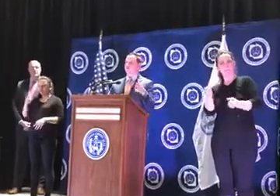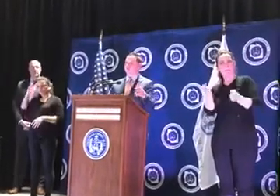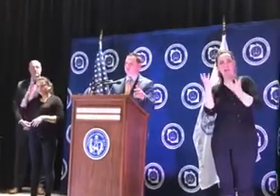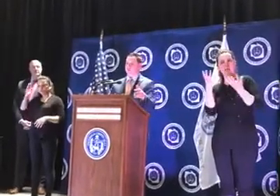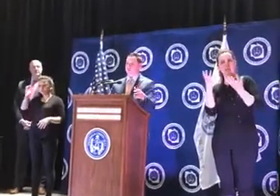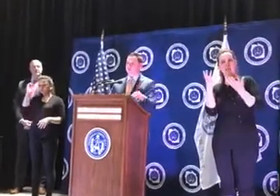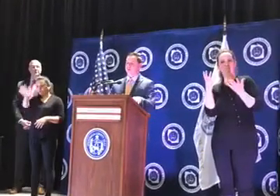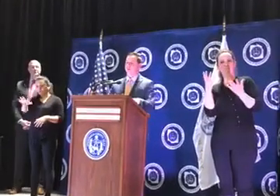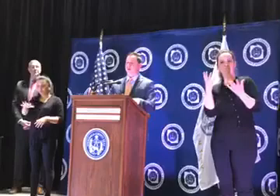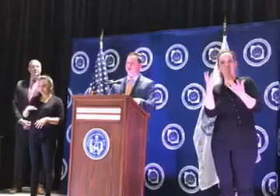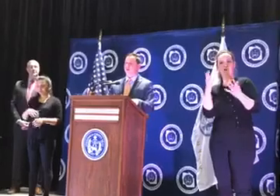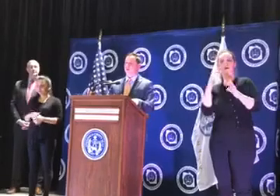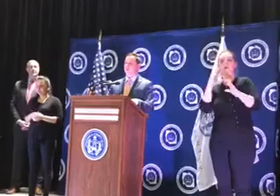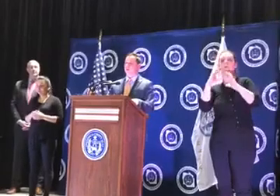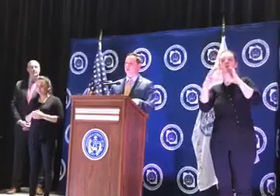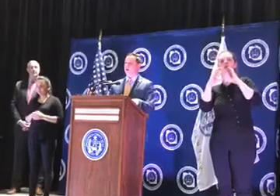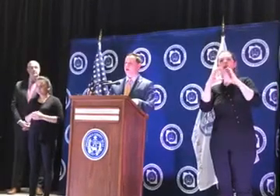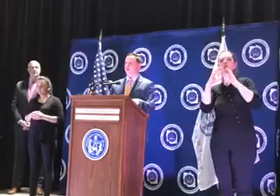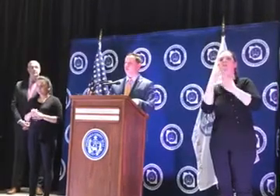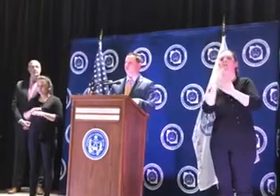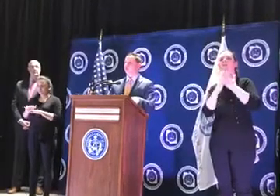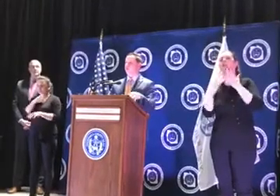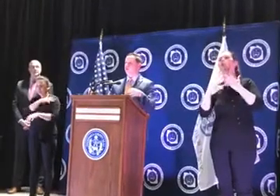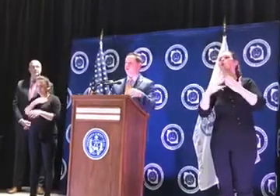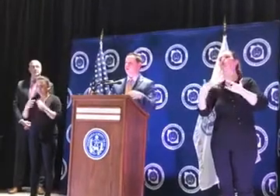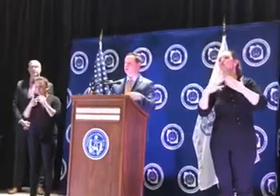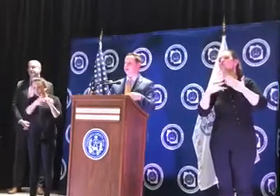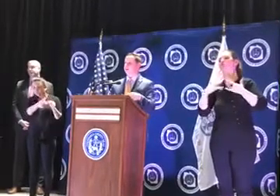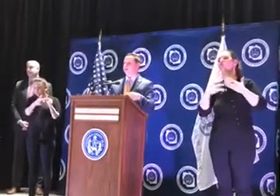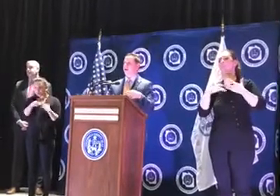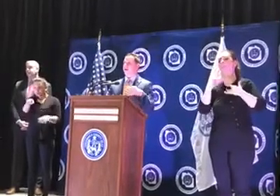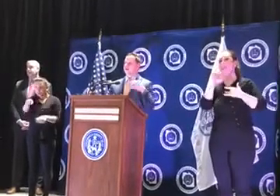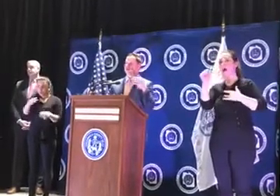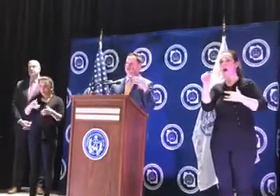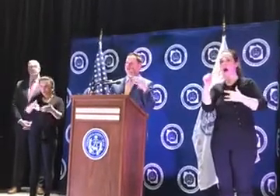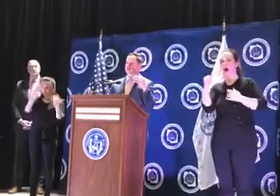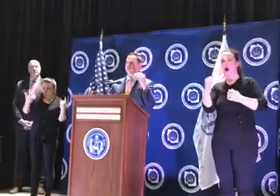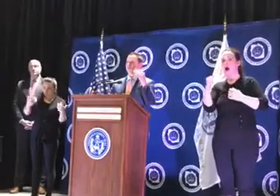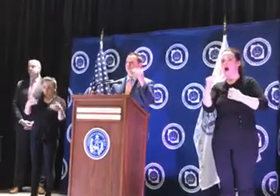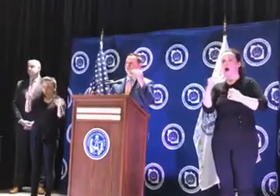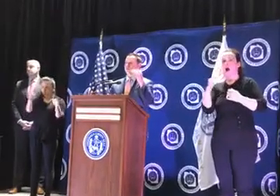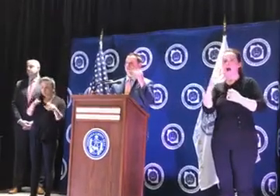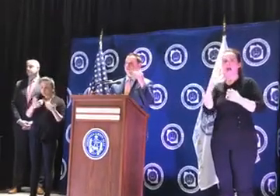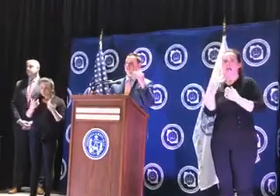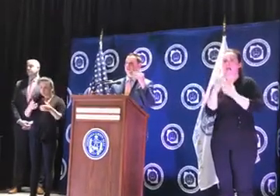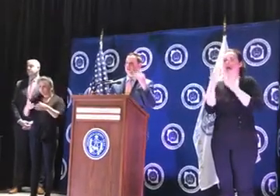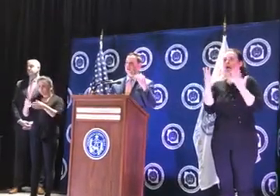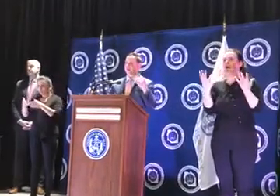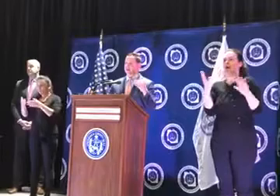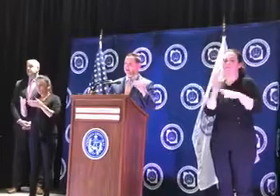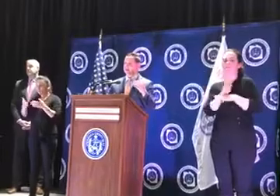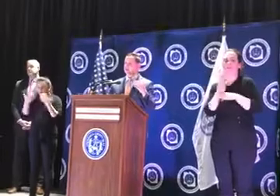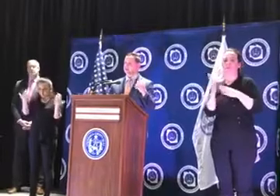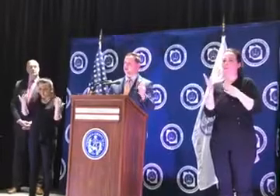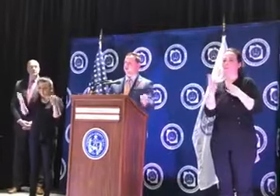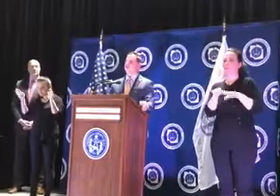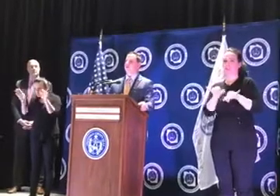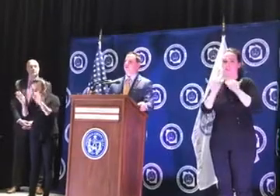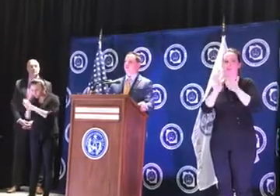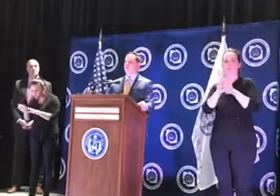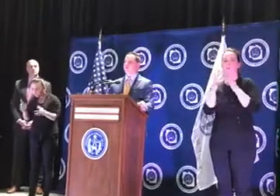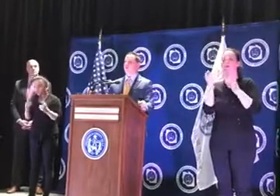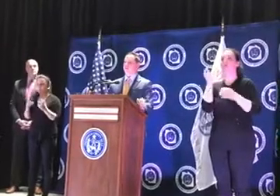a lot of questions about what it means, a lot of confusion as to what is essential and not